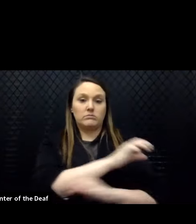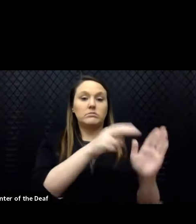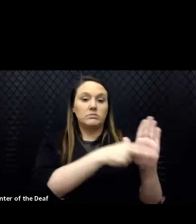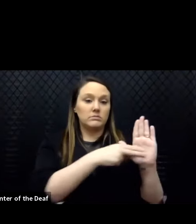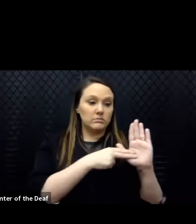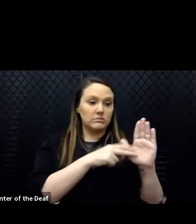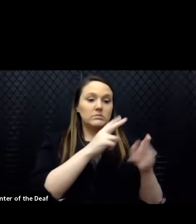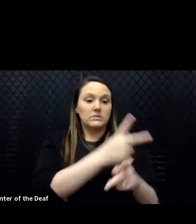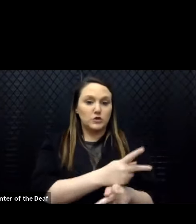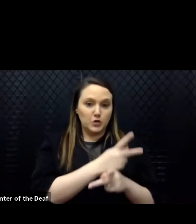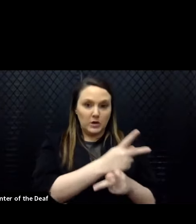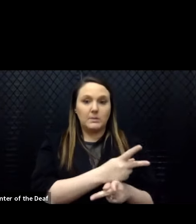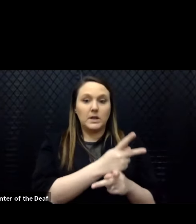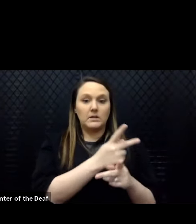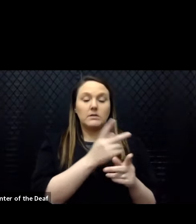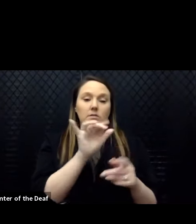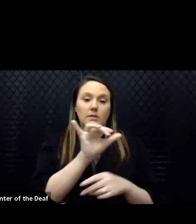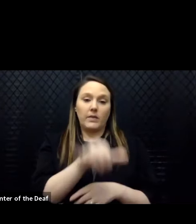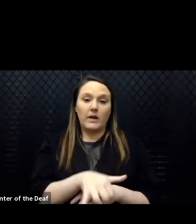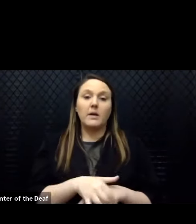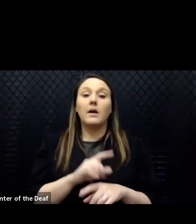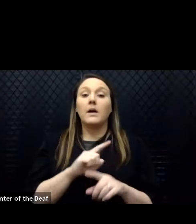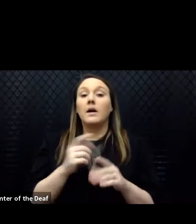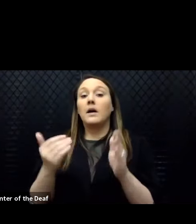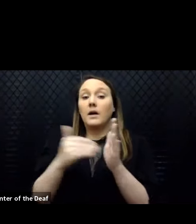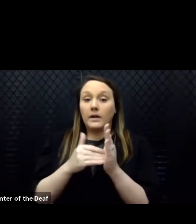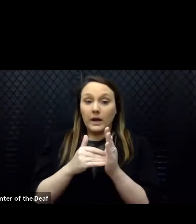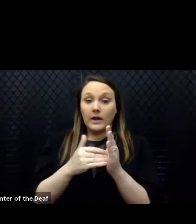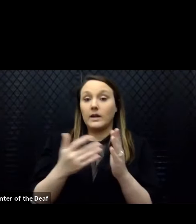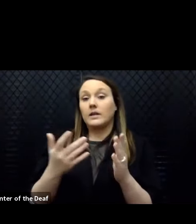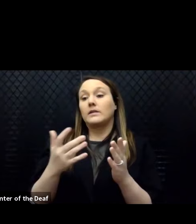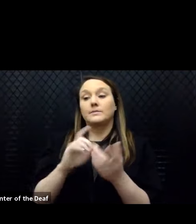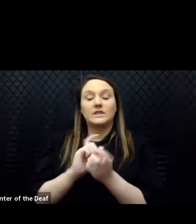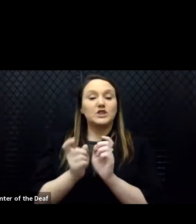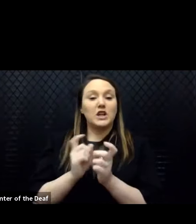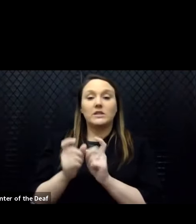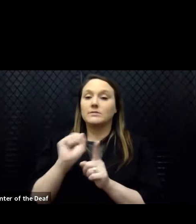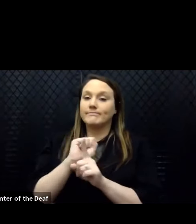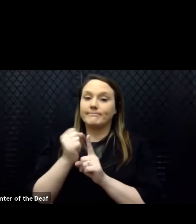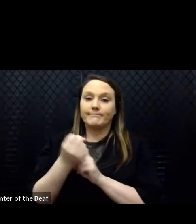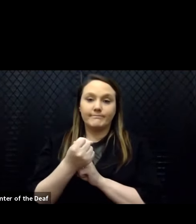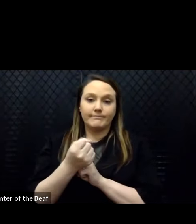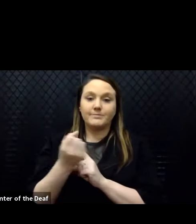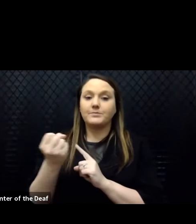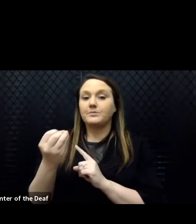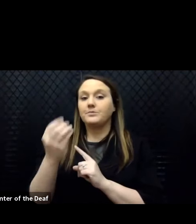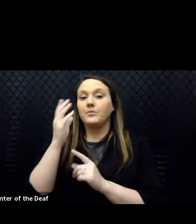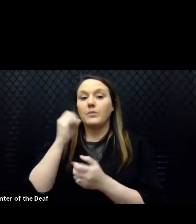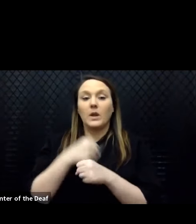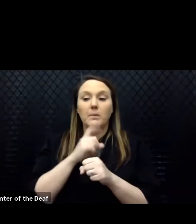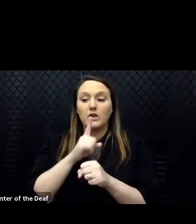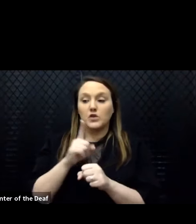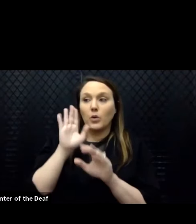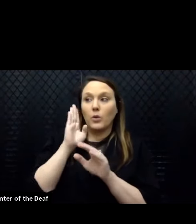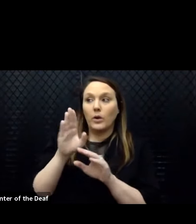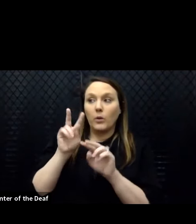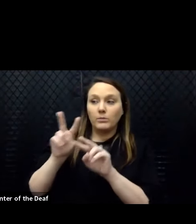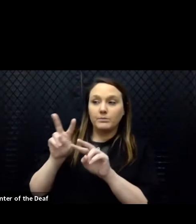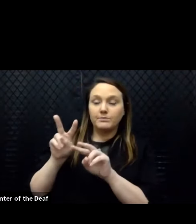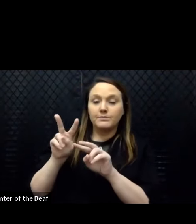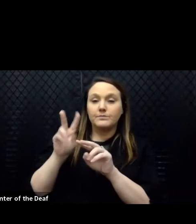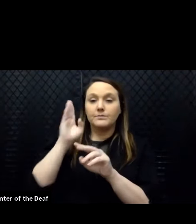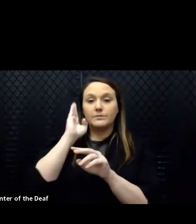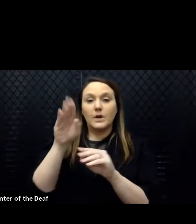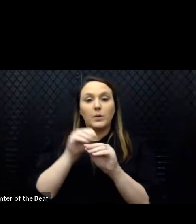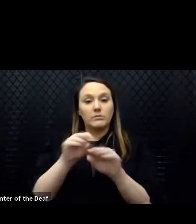decisions, anything along those lines. Again, it's a changing situation though. So we want to make sure that we're keeping an eye on it. We'll put more information